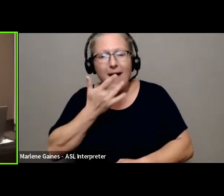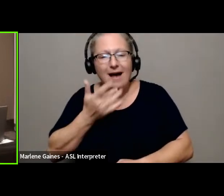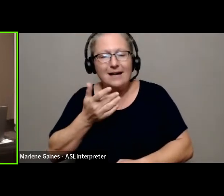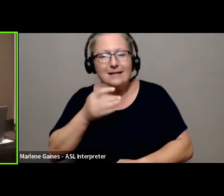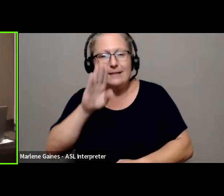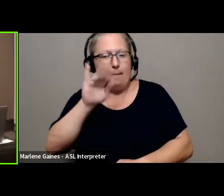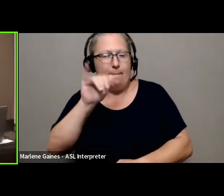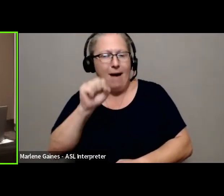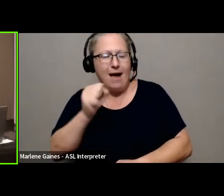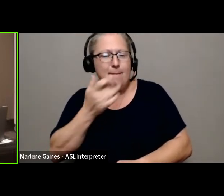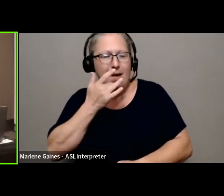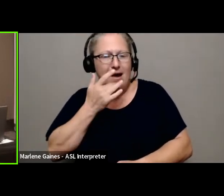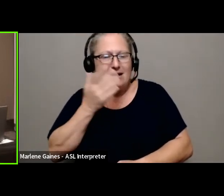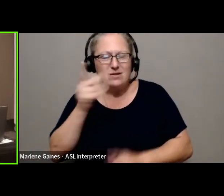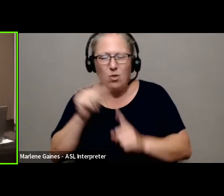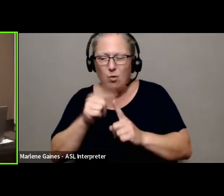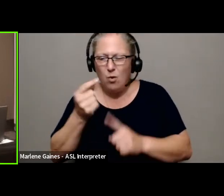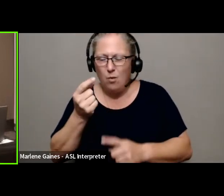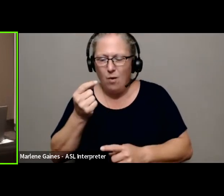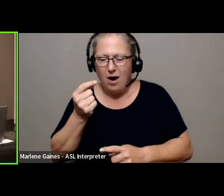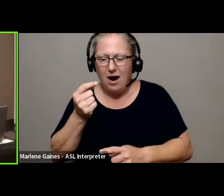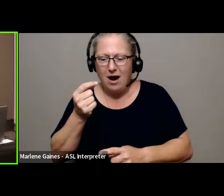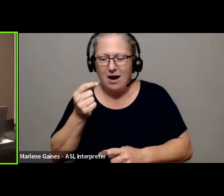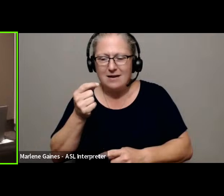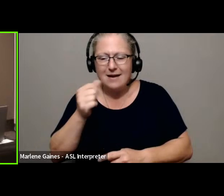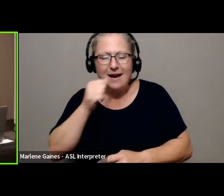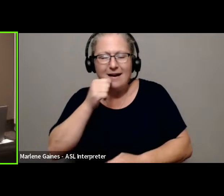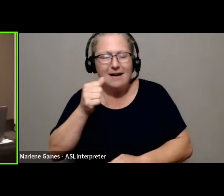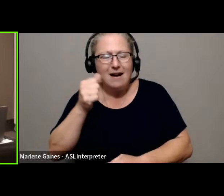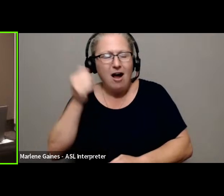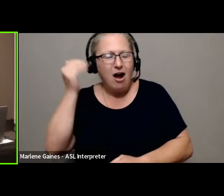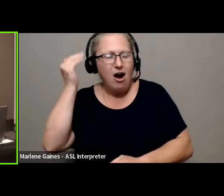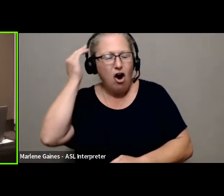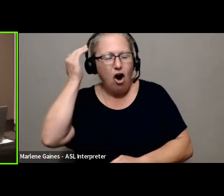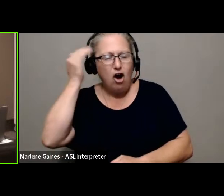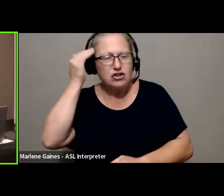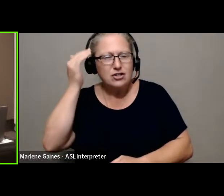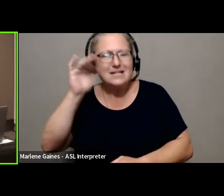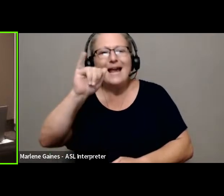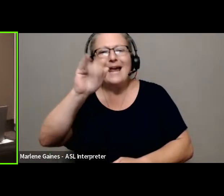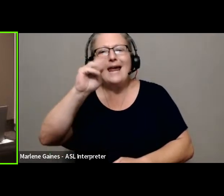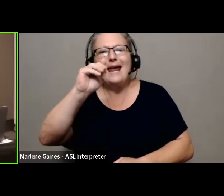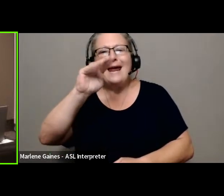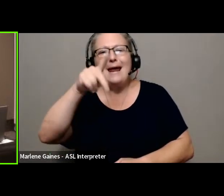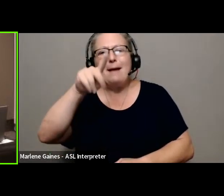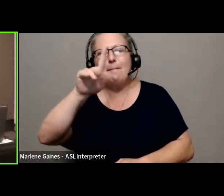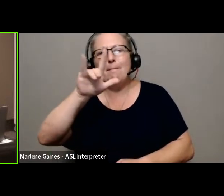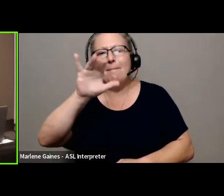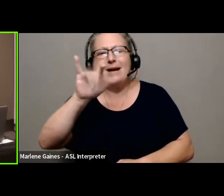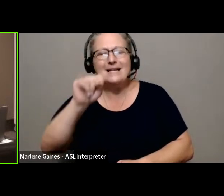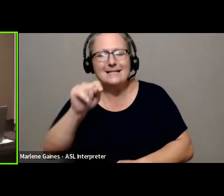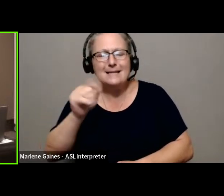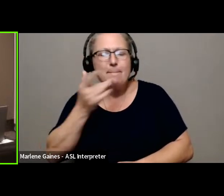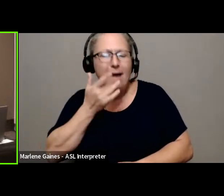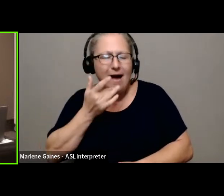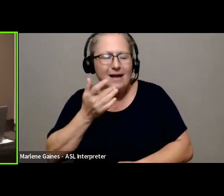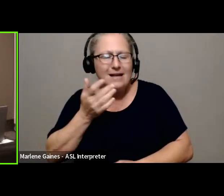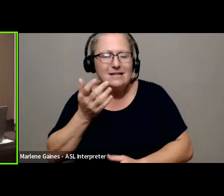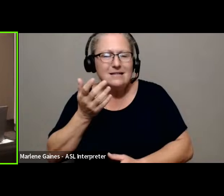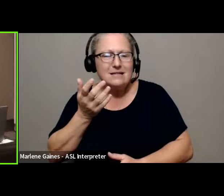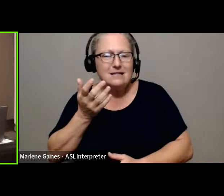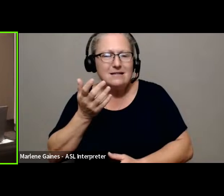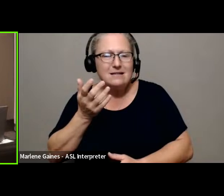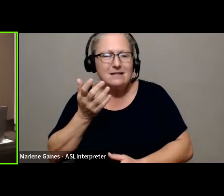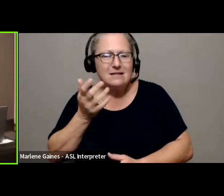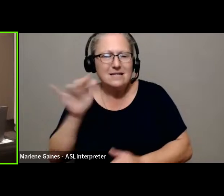have, what's the word? Unconscious bias or conscious bias, implicit bias, or is that the same